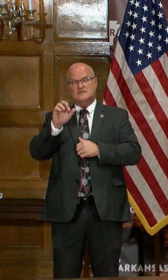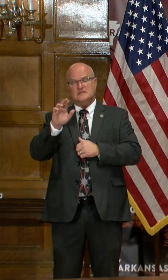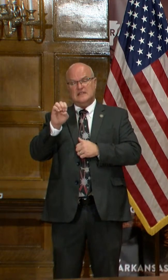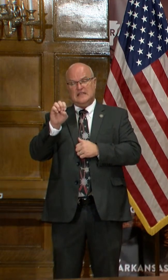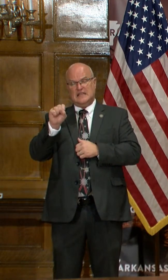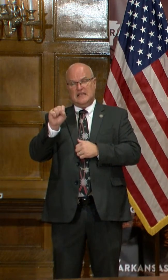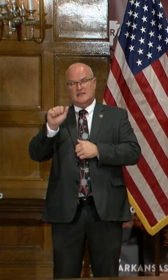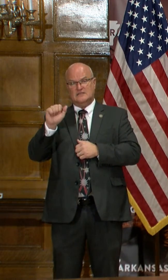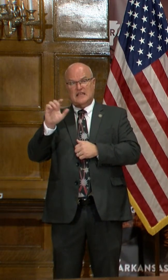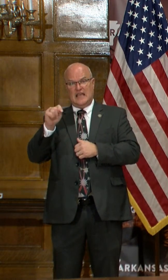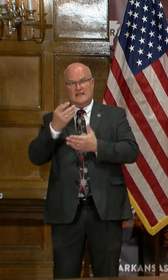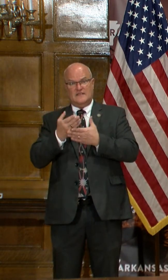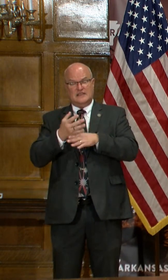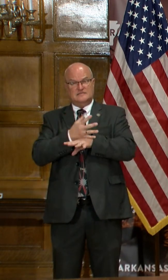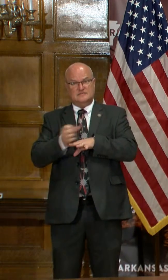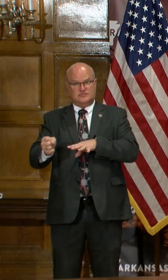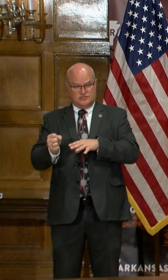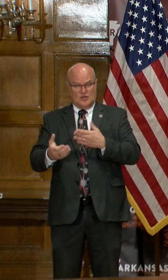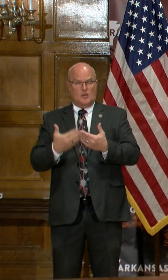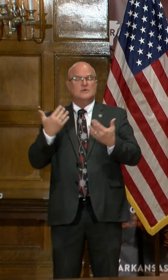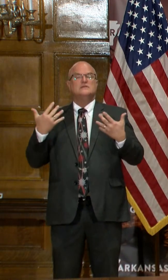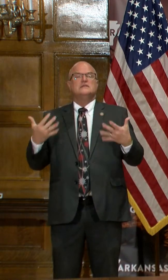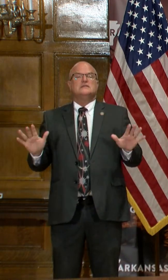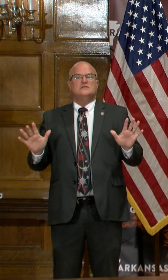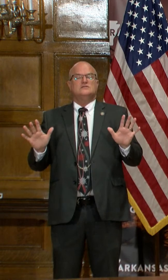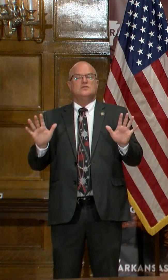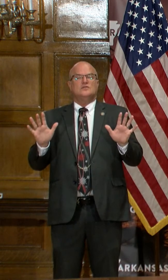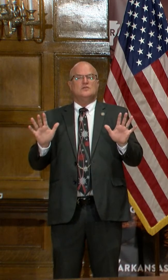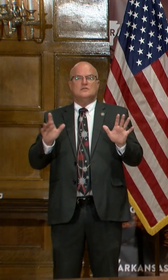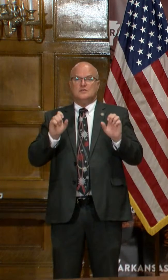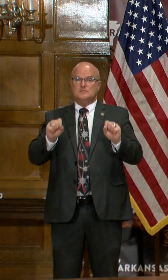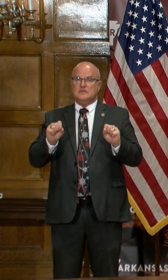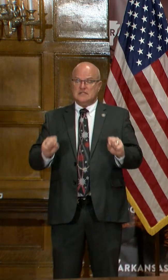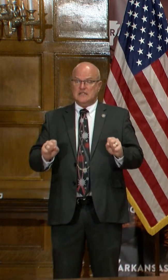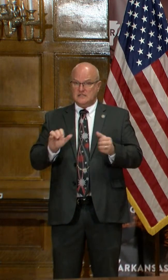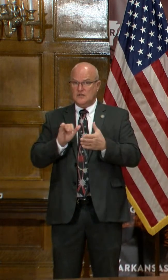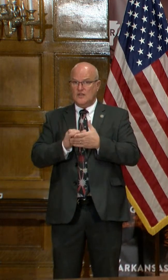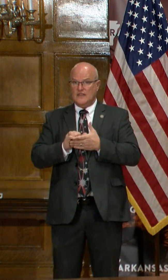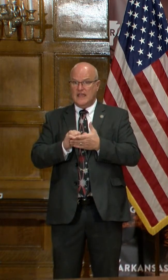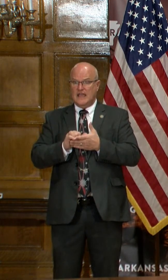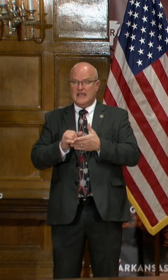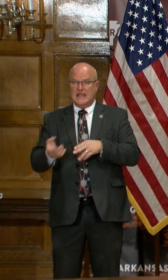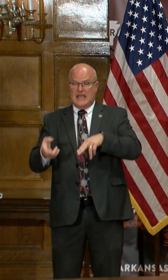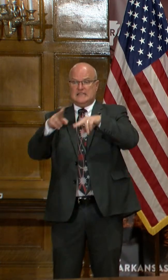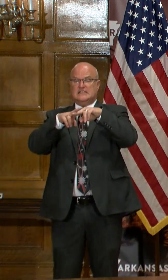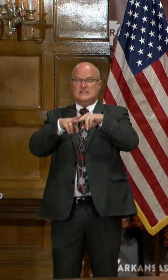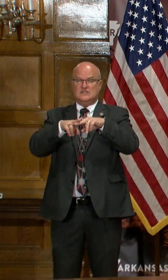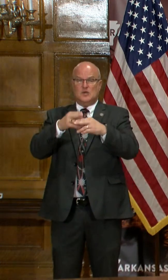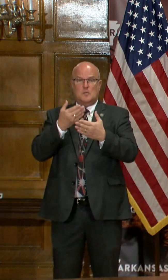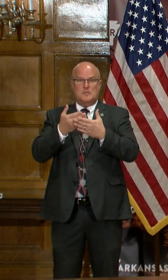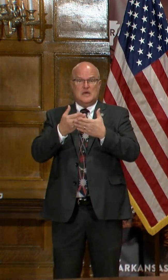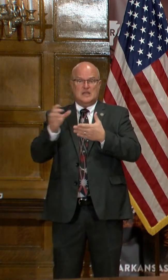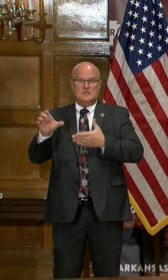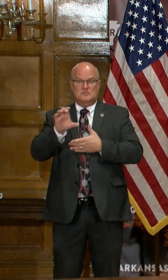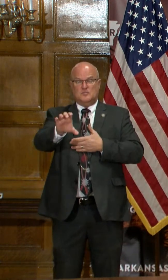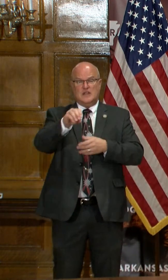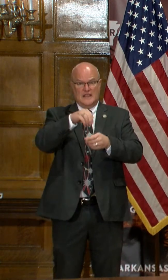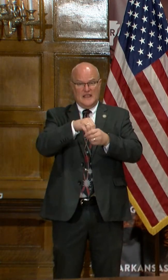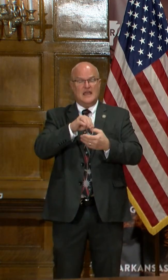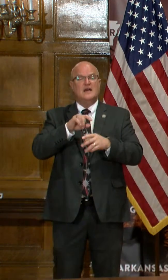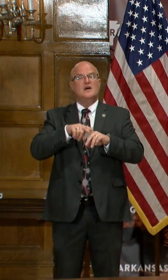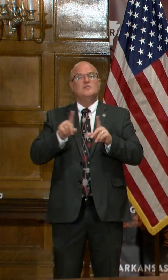funding. There's always a potential that additional general revenue could be put into that,